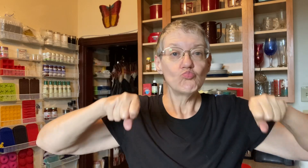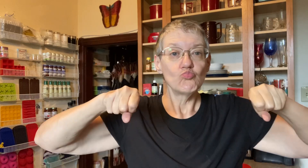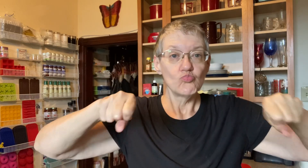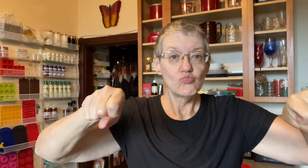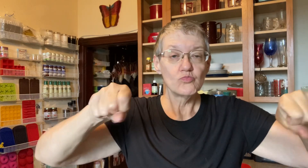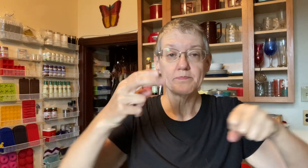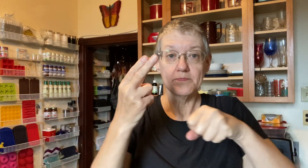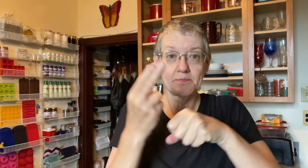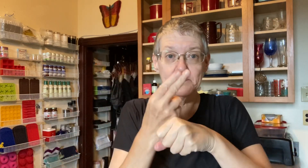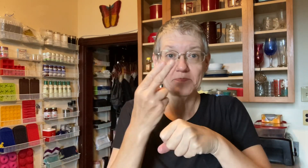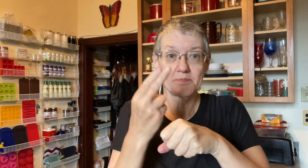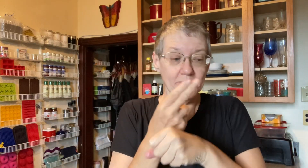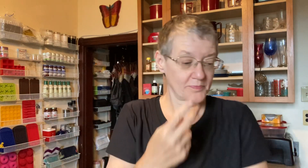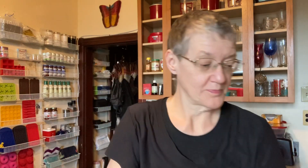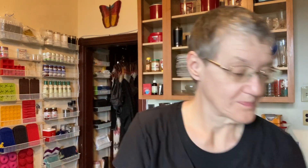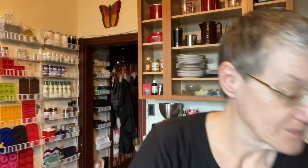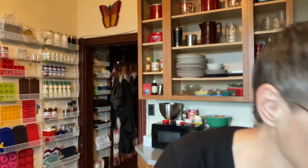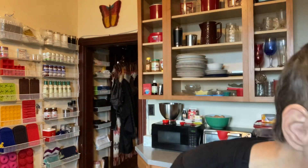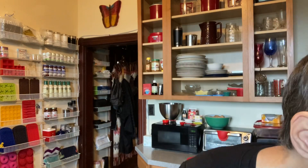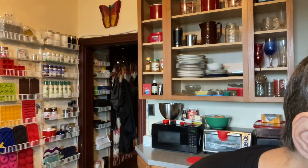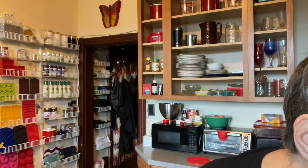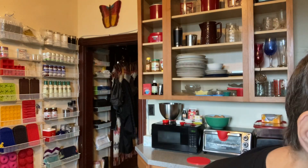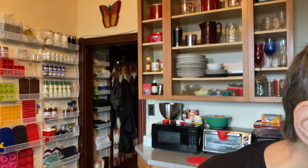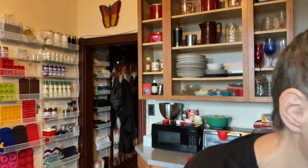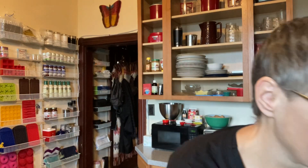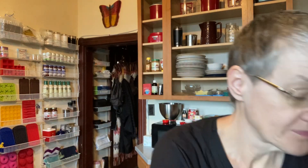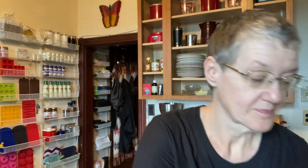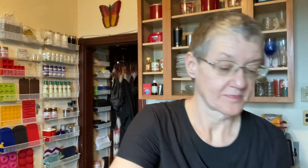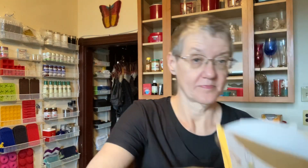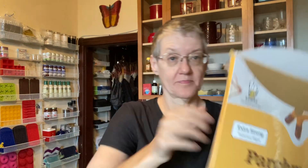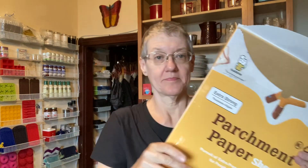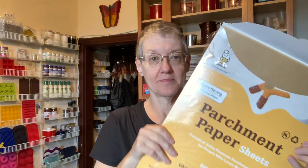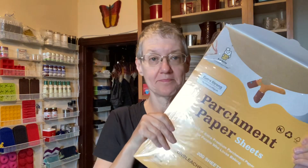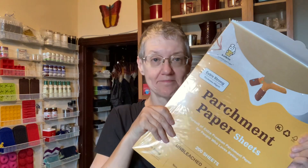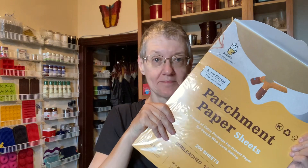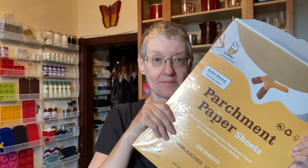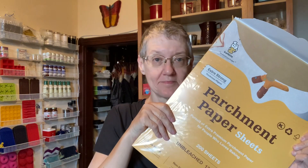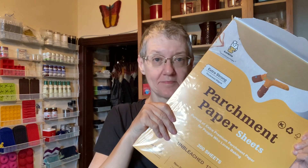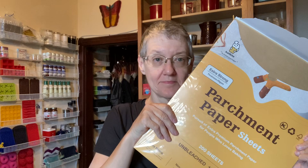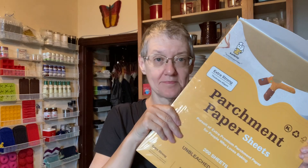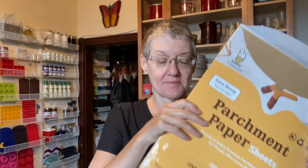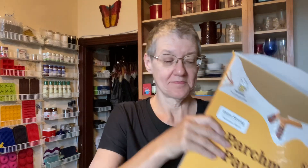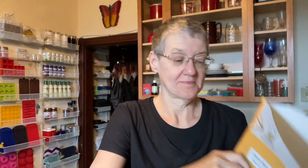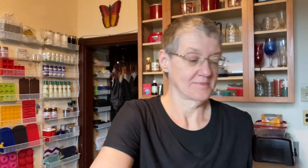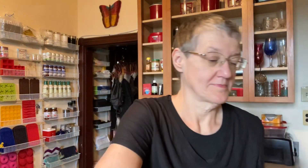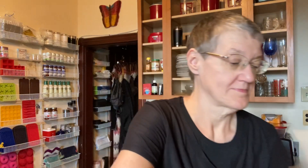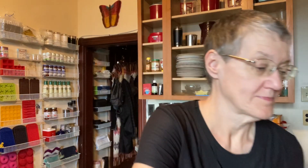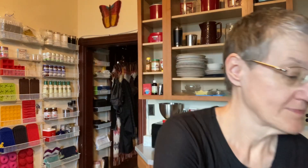Now we're going to roll out the dough. Make sure you use some parchment paper.